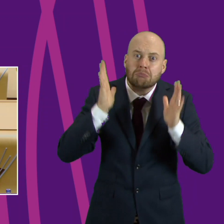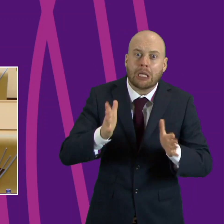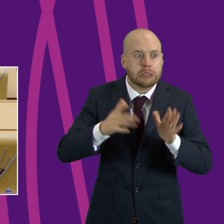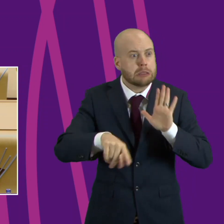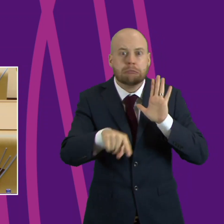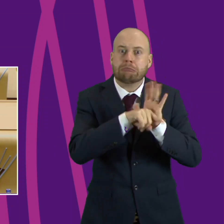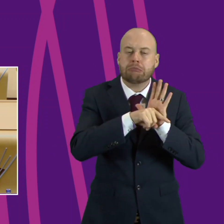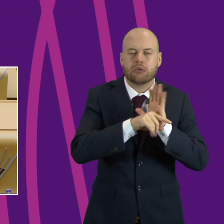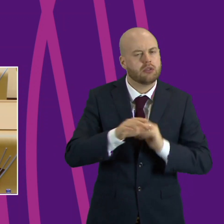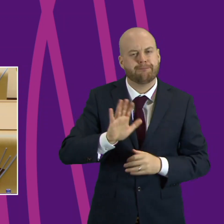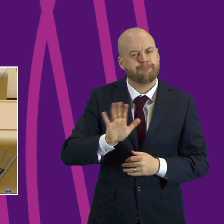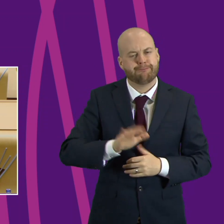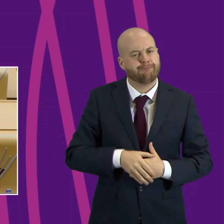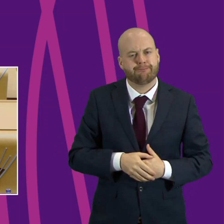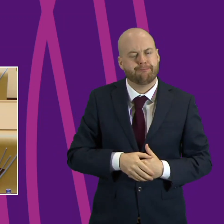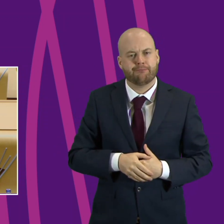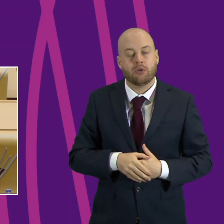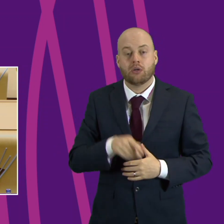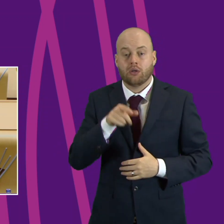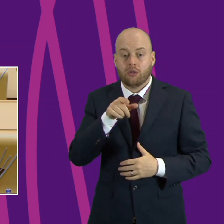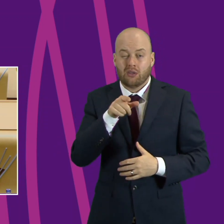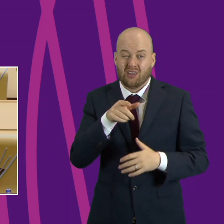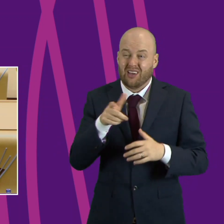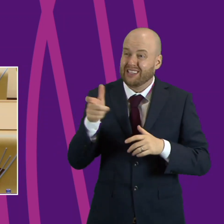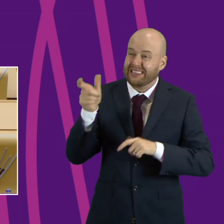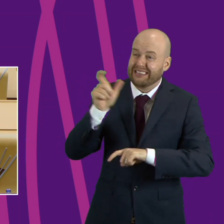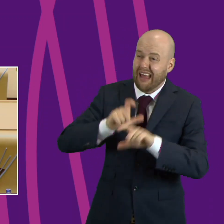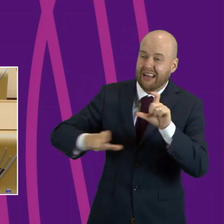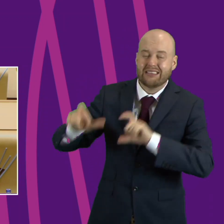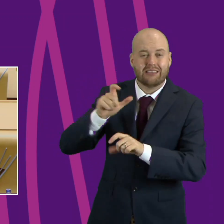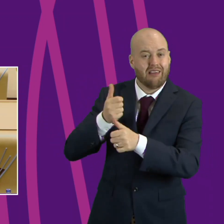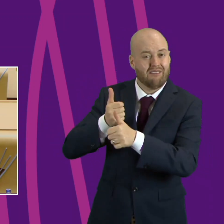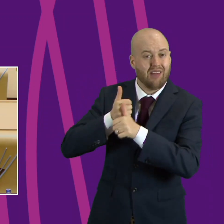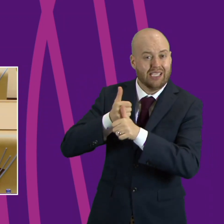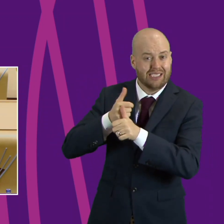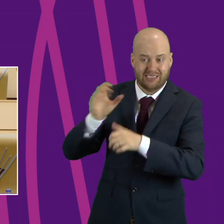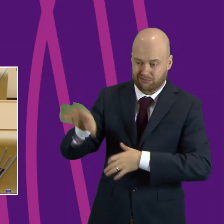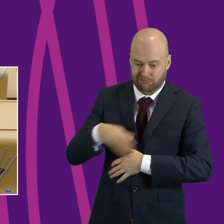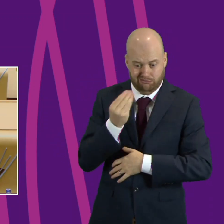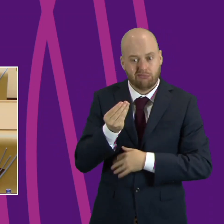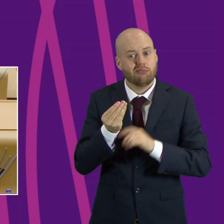part because the advice or the science on this is